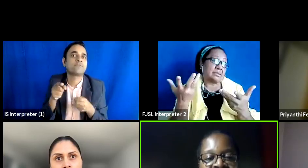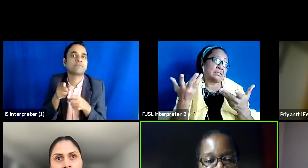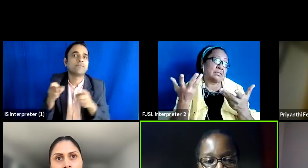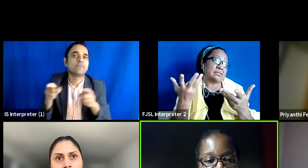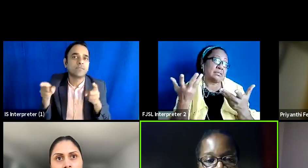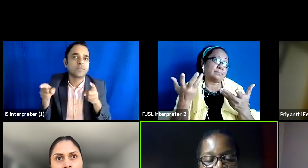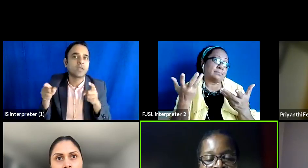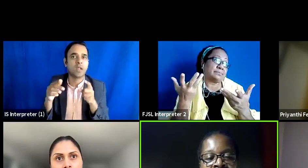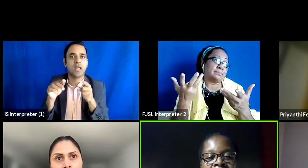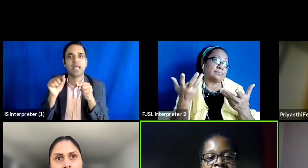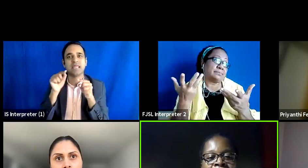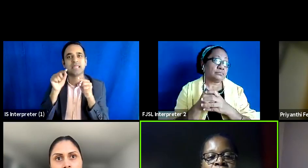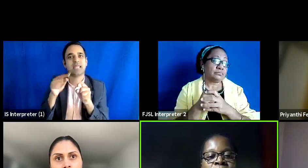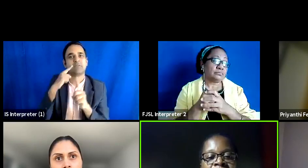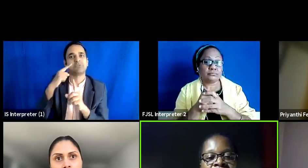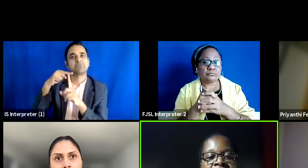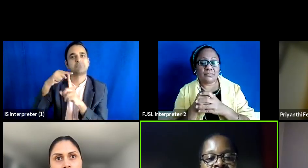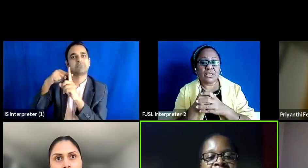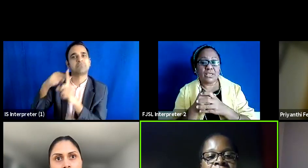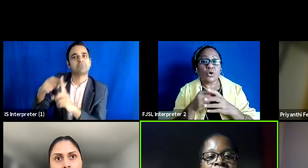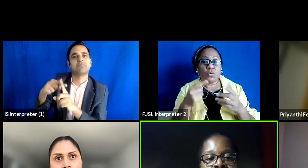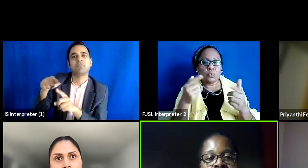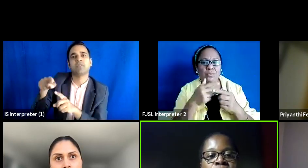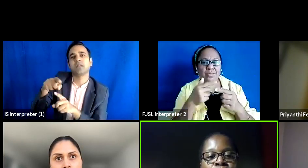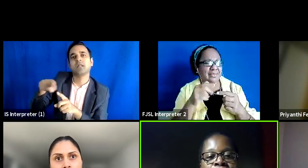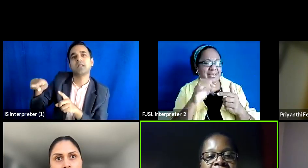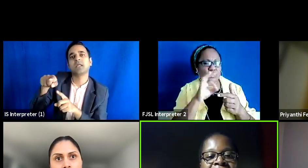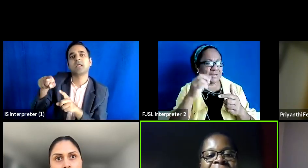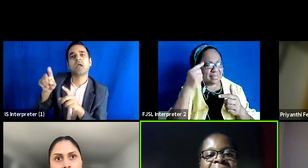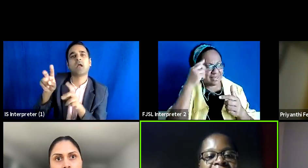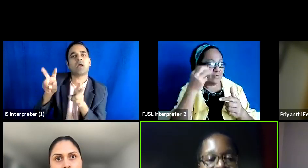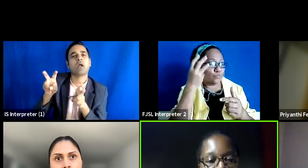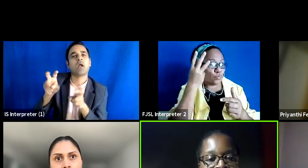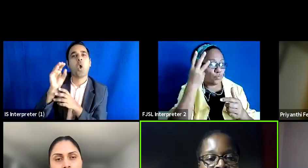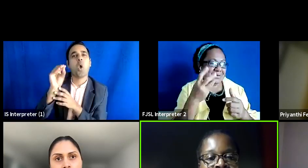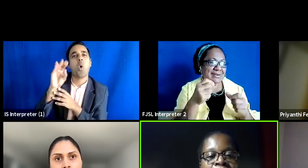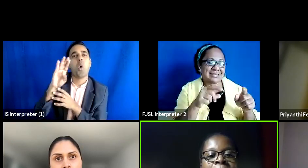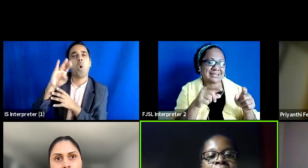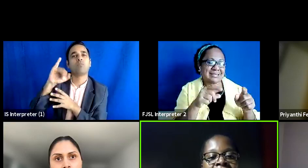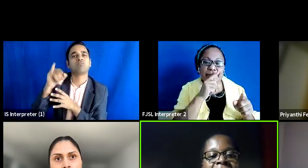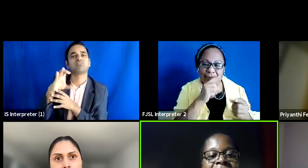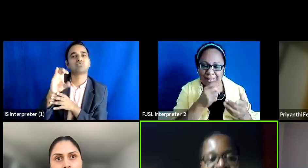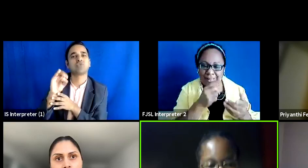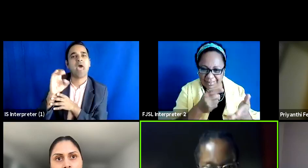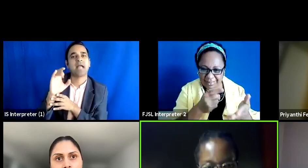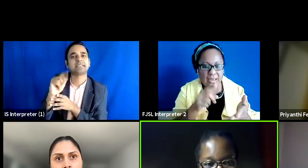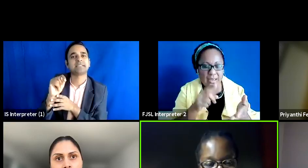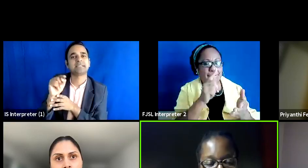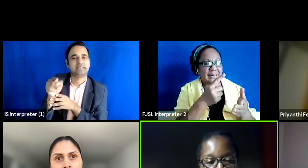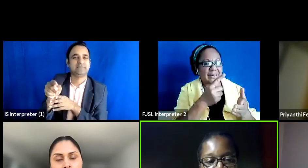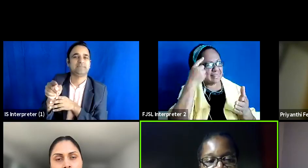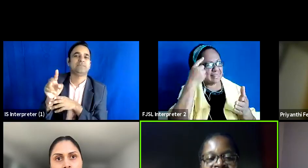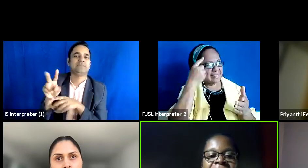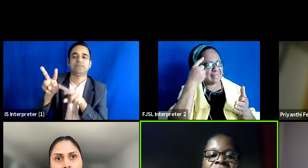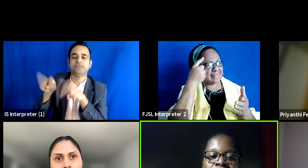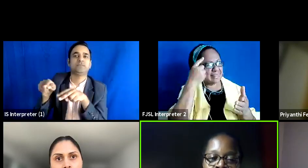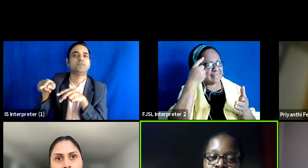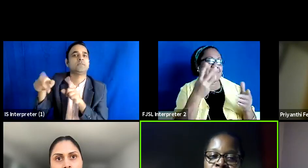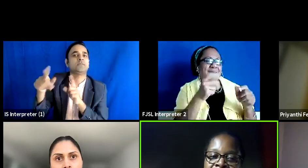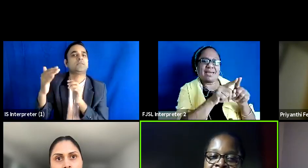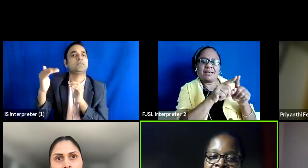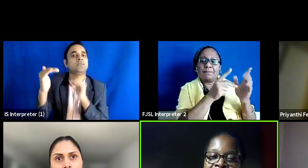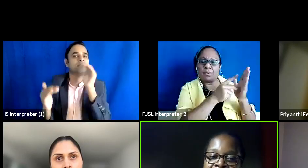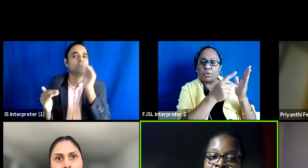as objects which are supposed to be healed by a system that